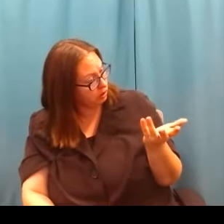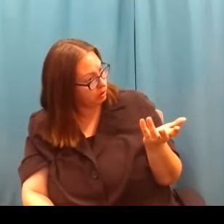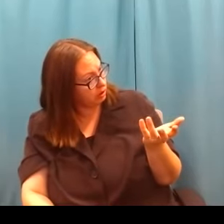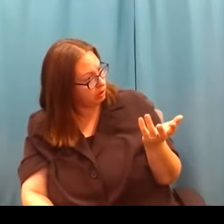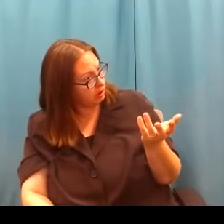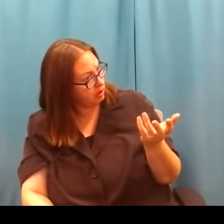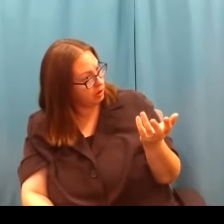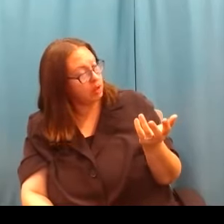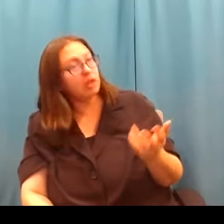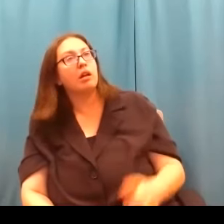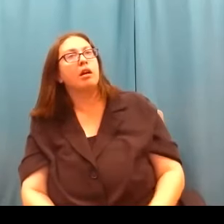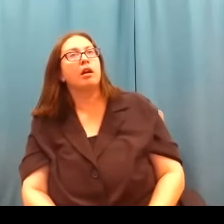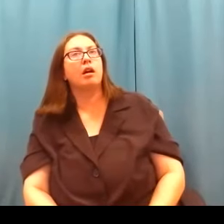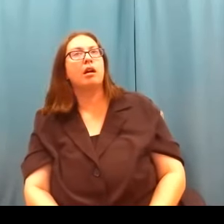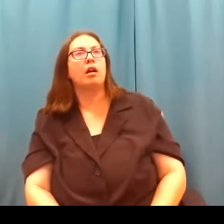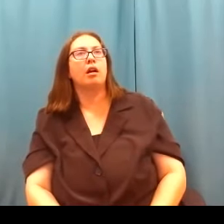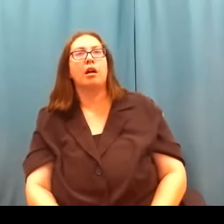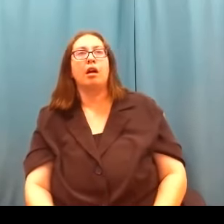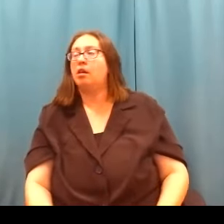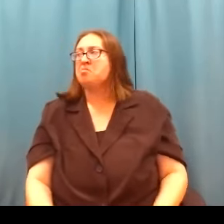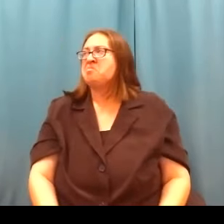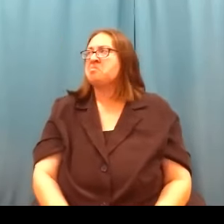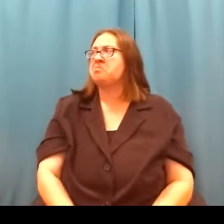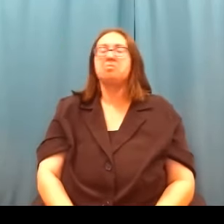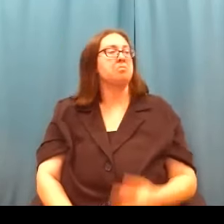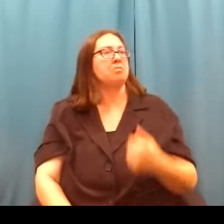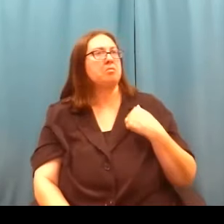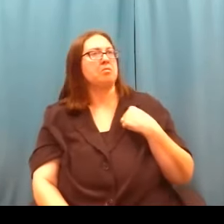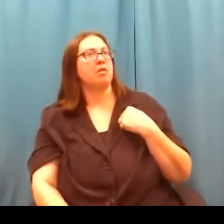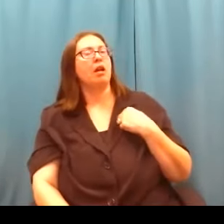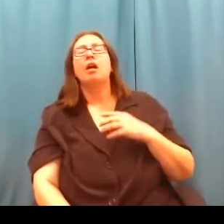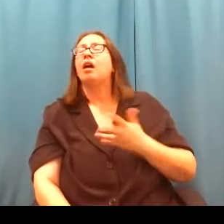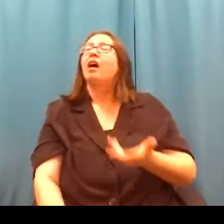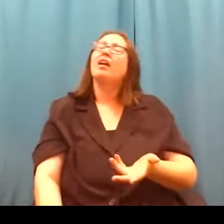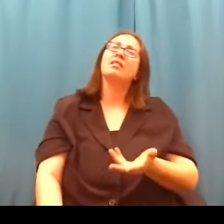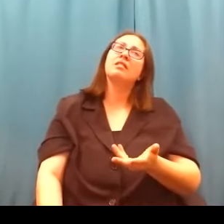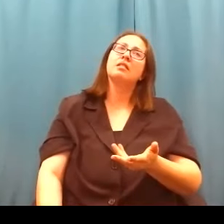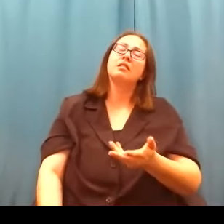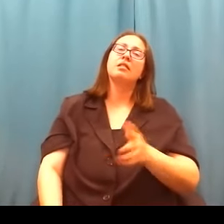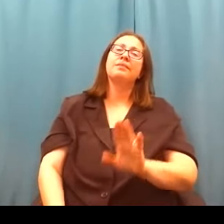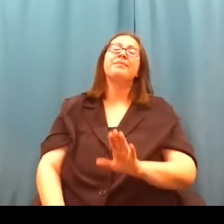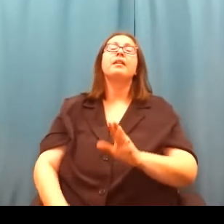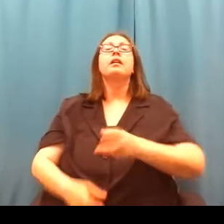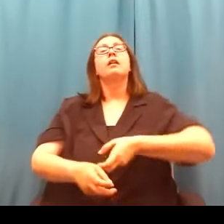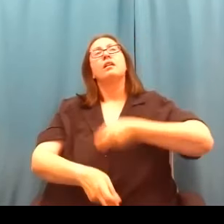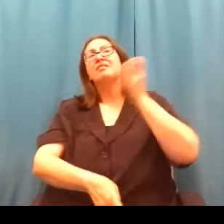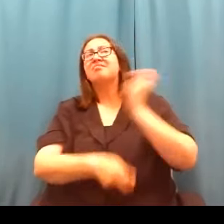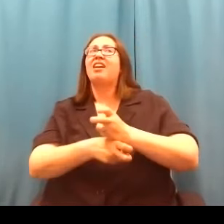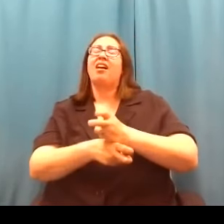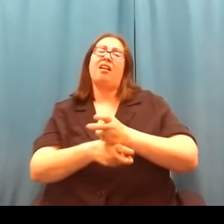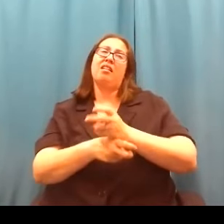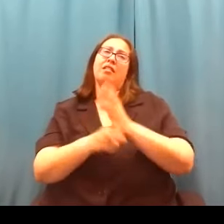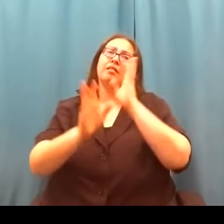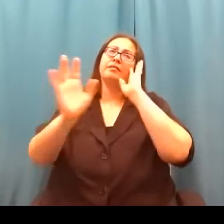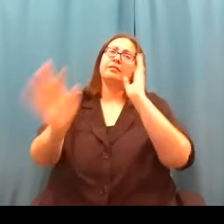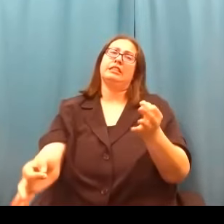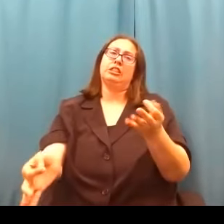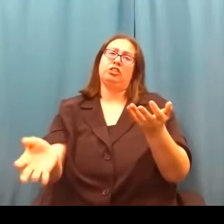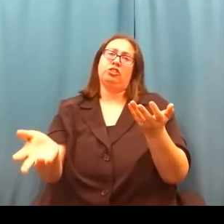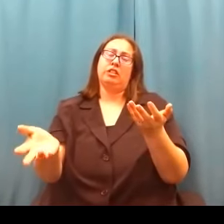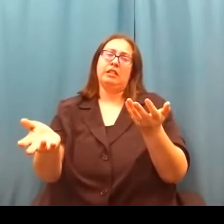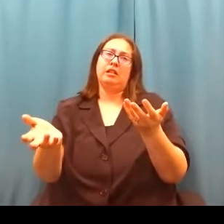Oh, I just didn't know before I moved on. It's a tough call. And,